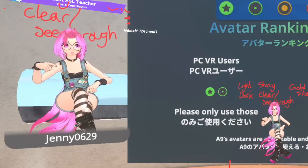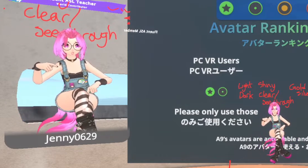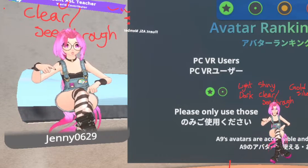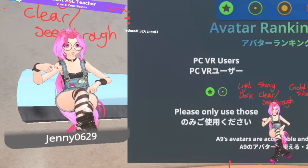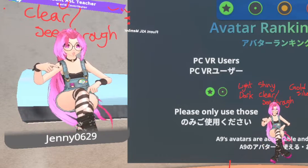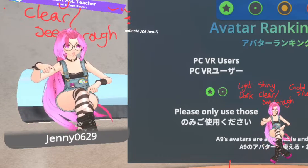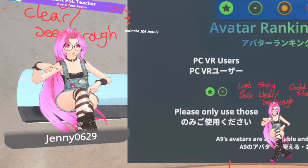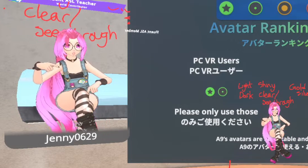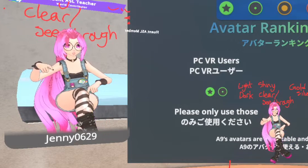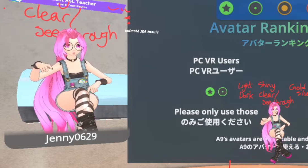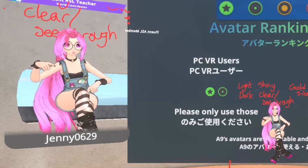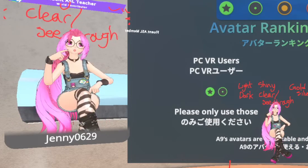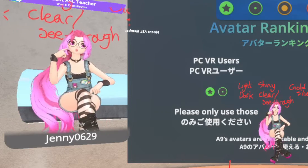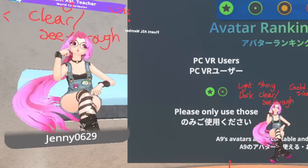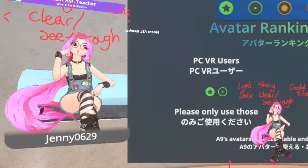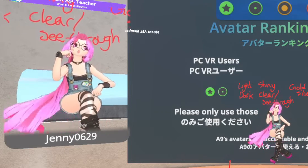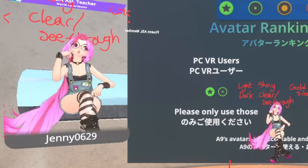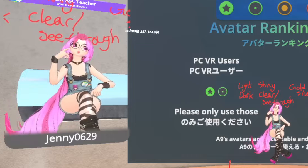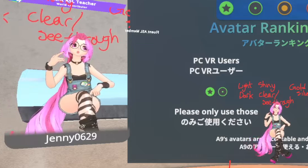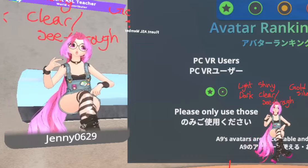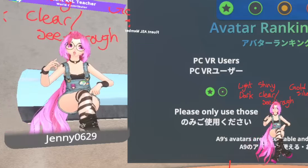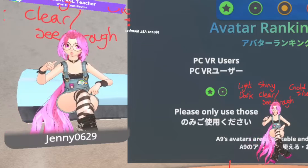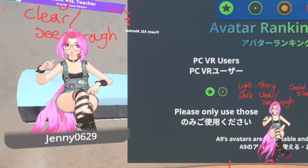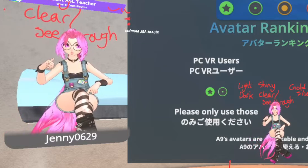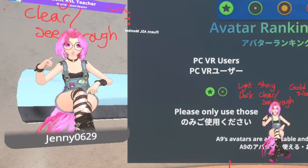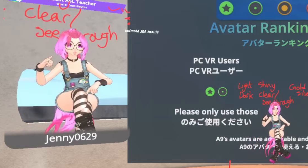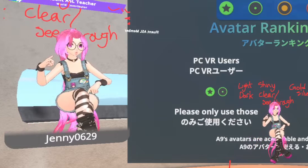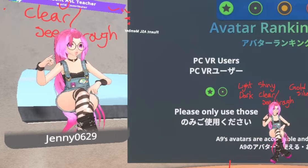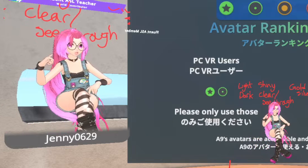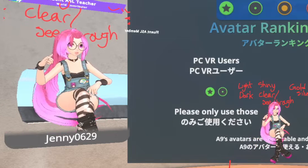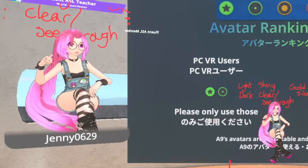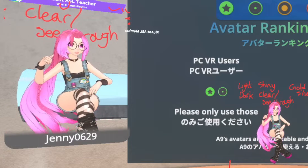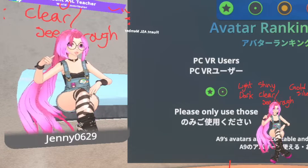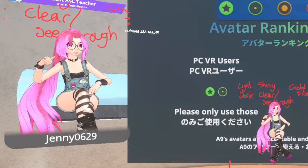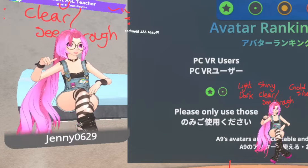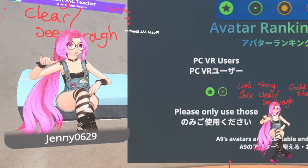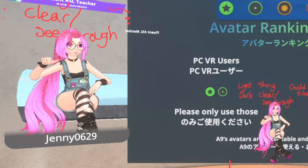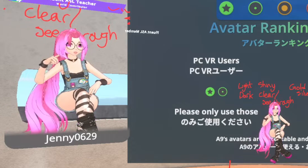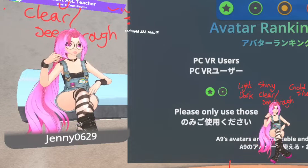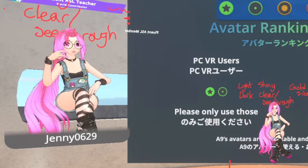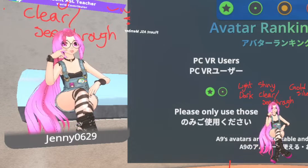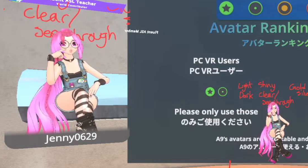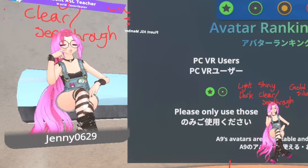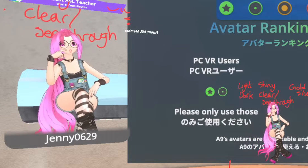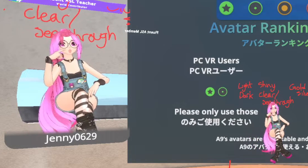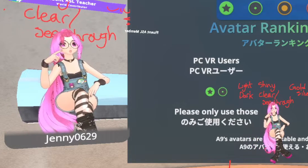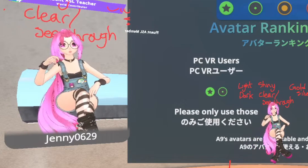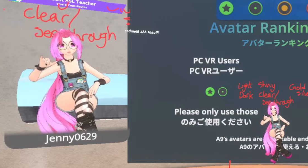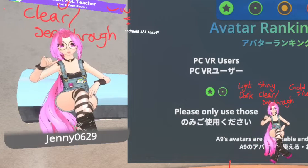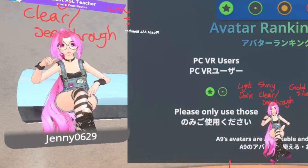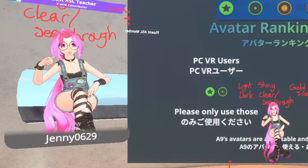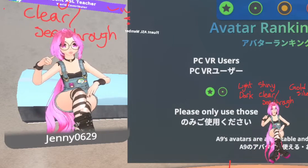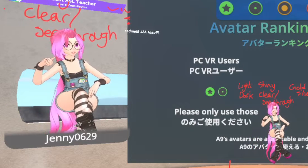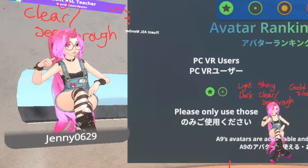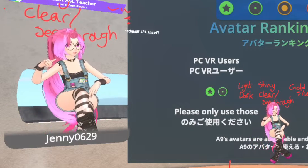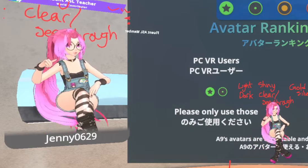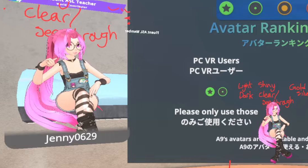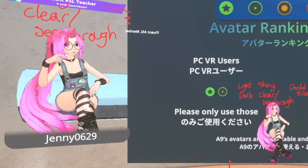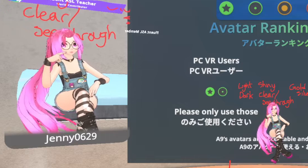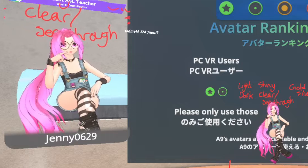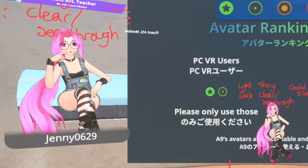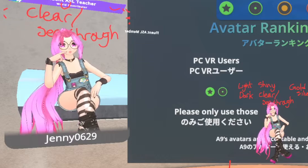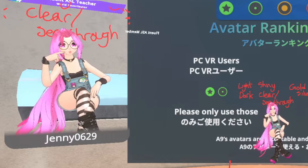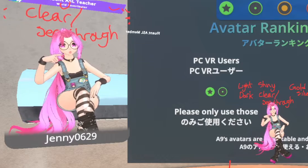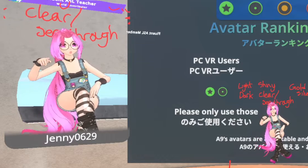to either a G hand or go out to a Y, because gold is yellow. So you can either say gold like